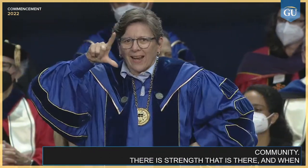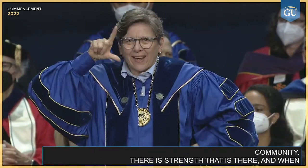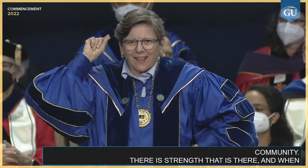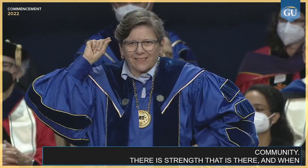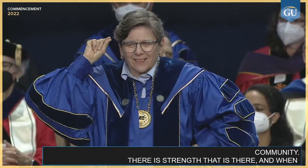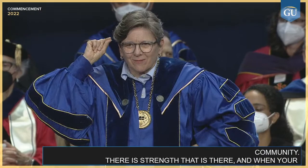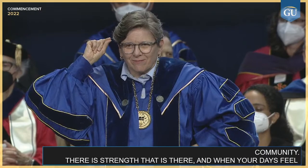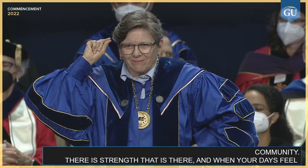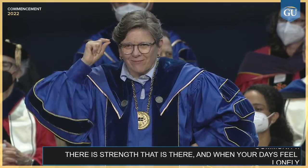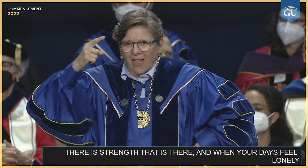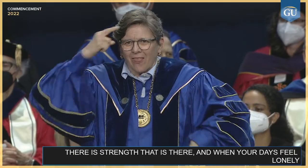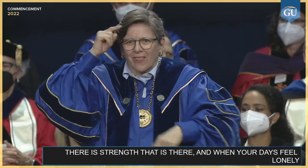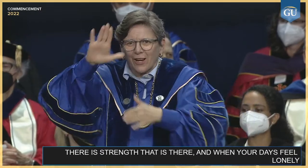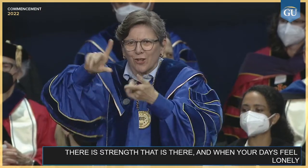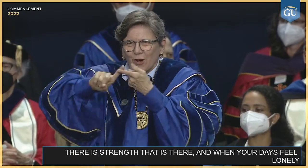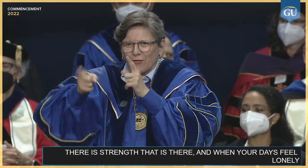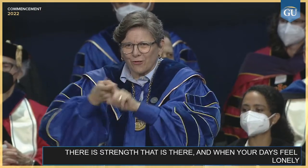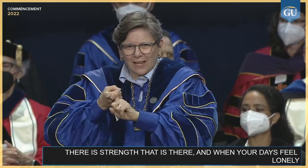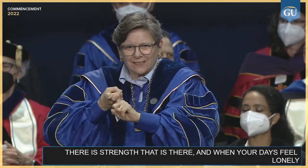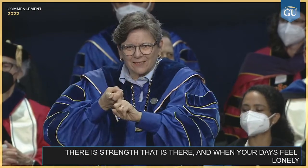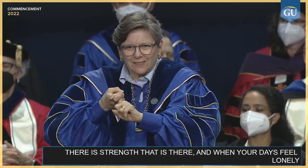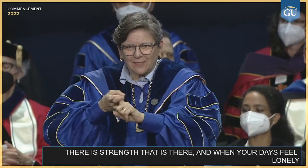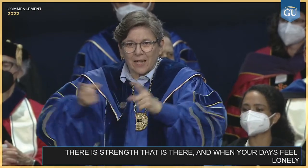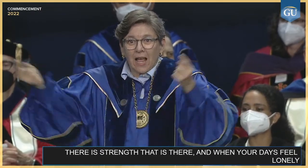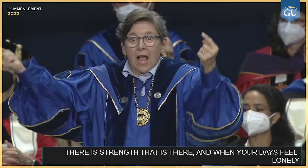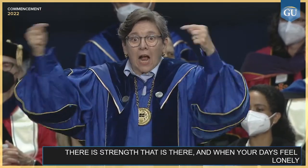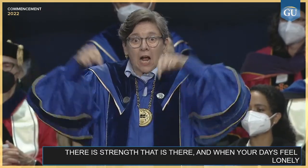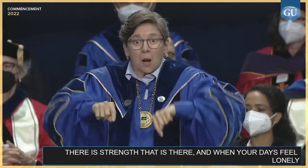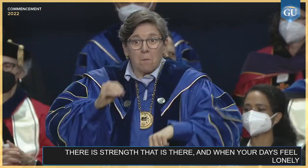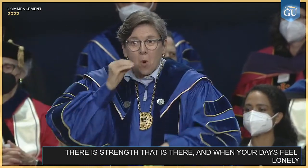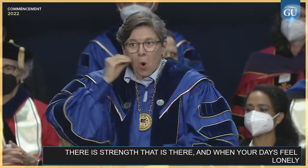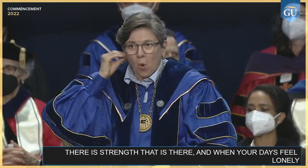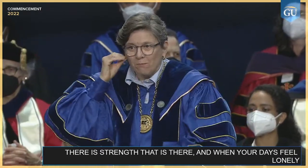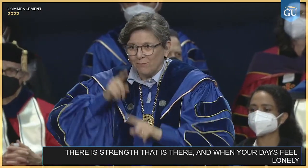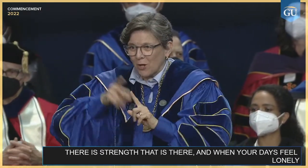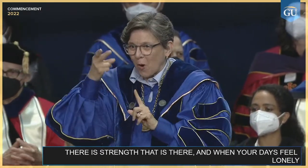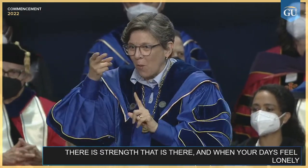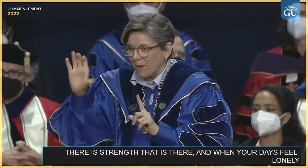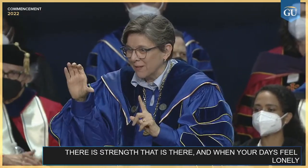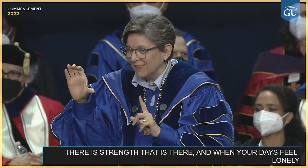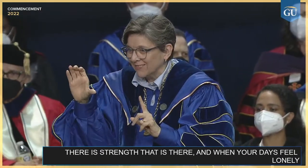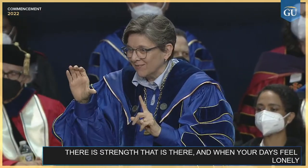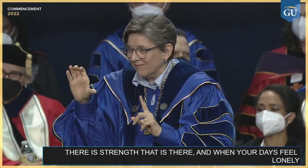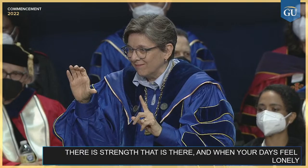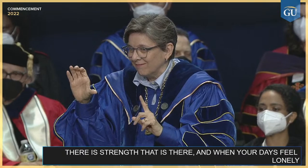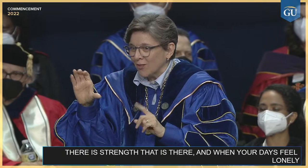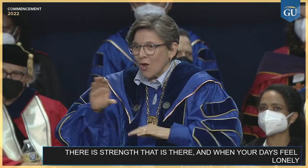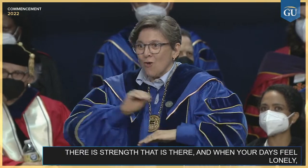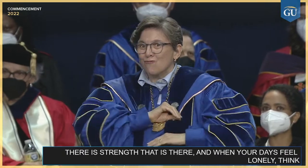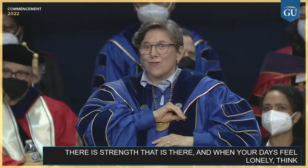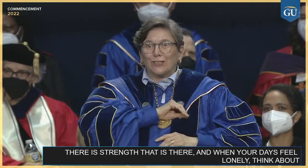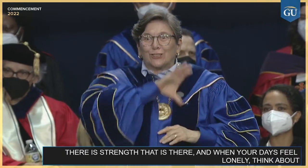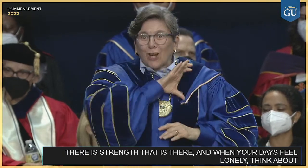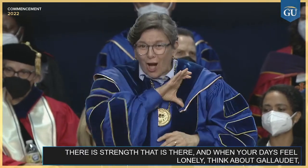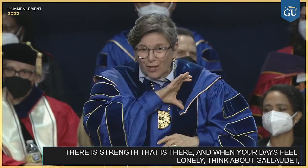think about Gallaudet. Think about your friends and come home to homecoming events